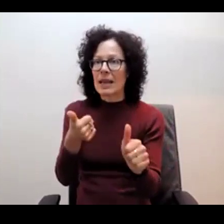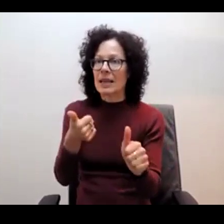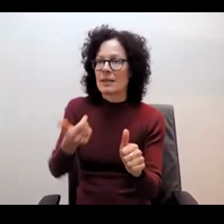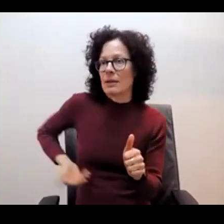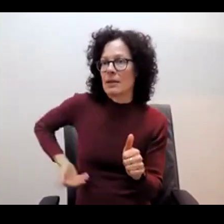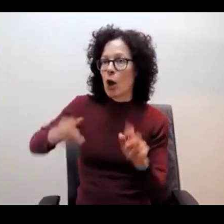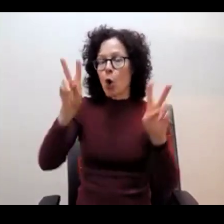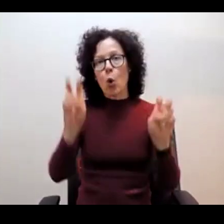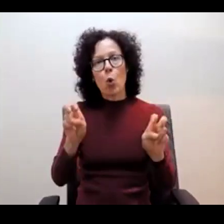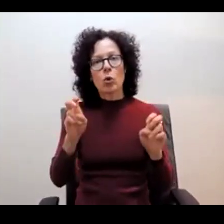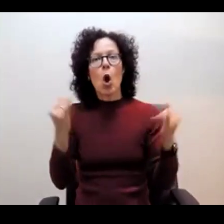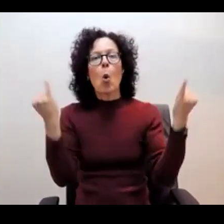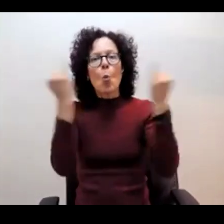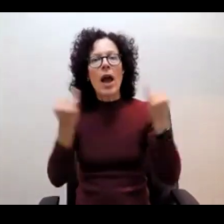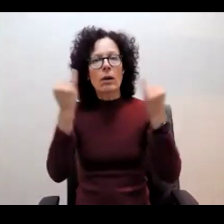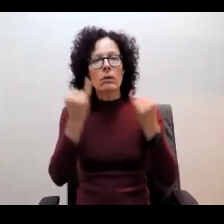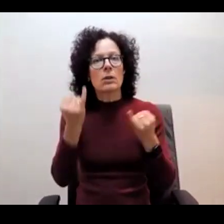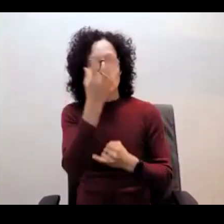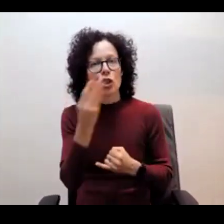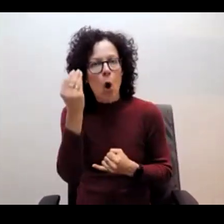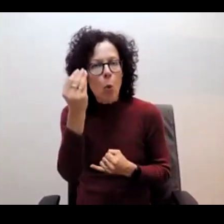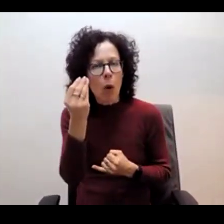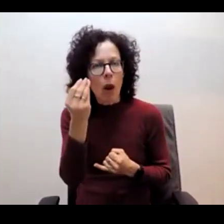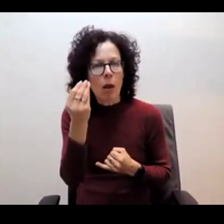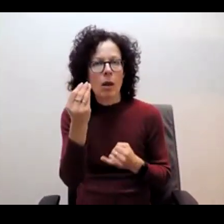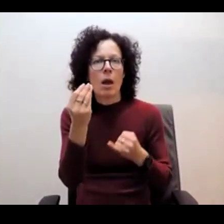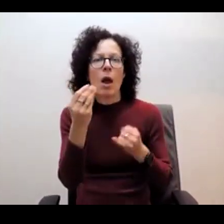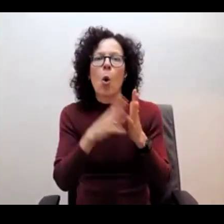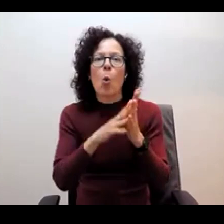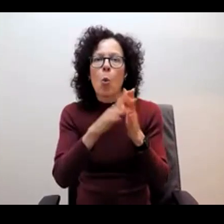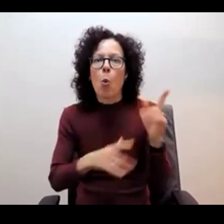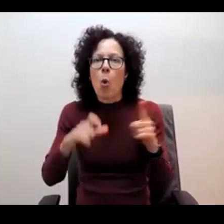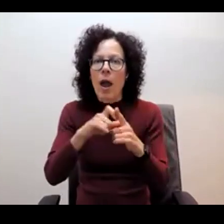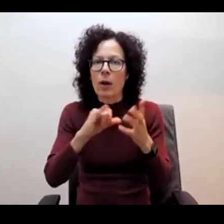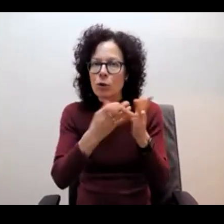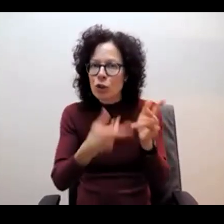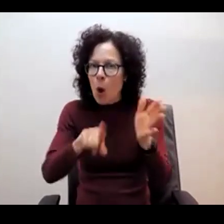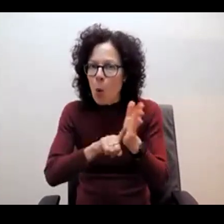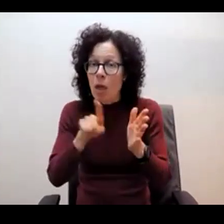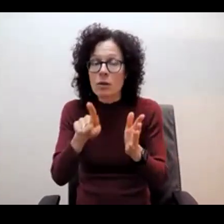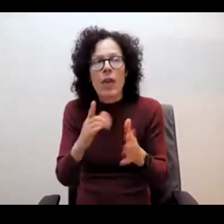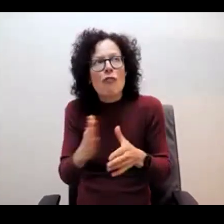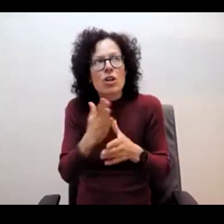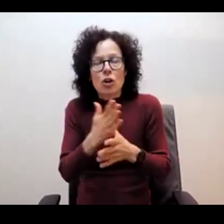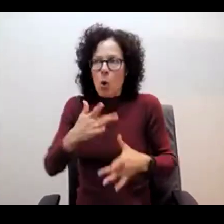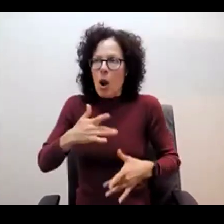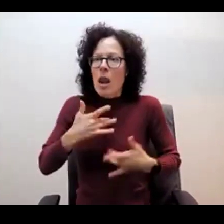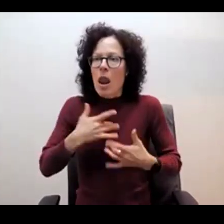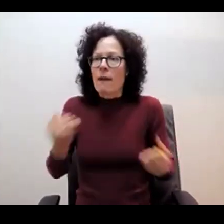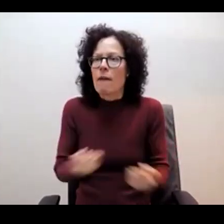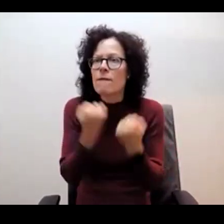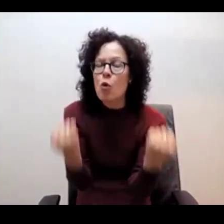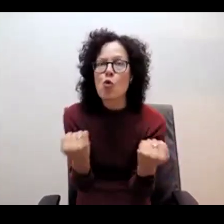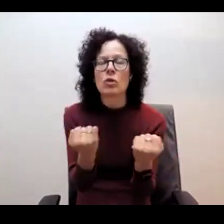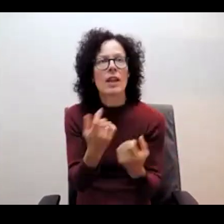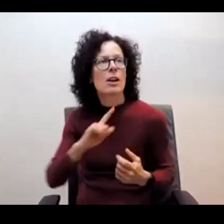the original life force that moves through who we are, through each of us, that original